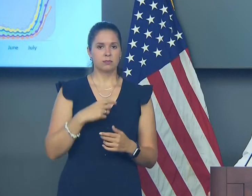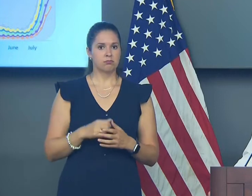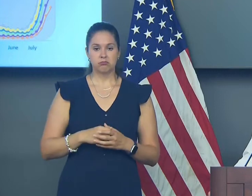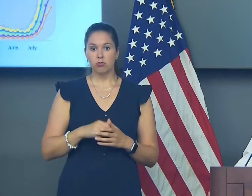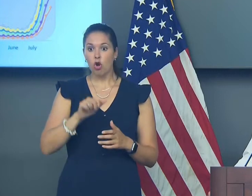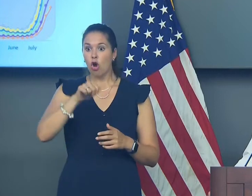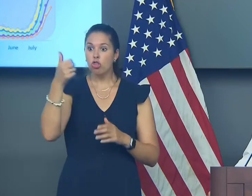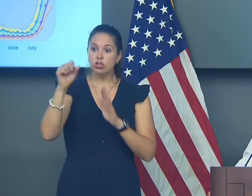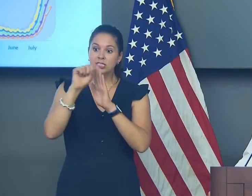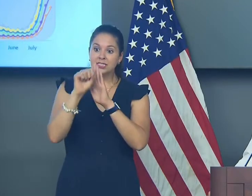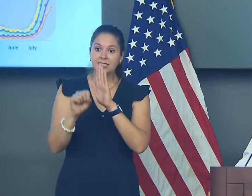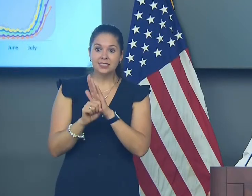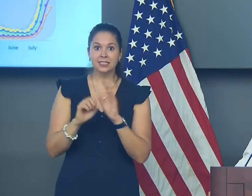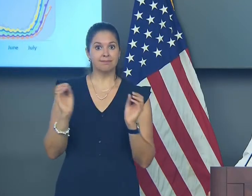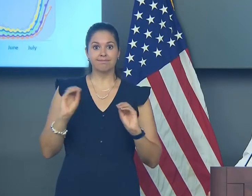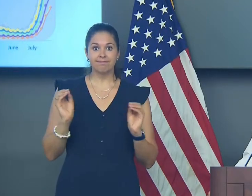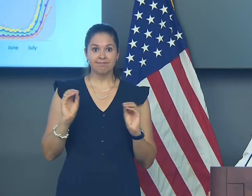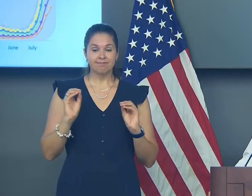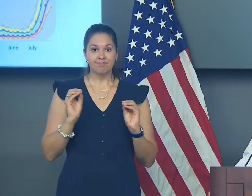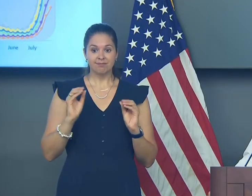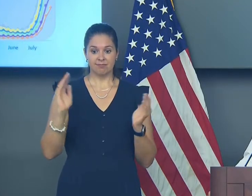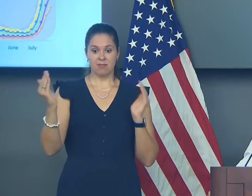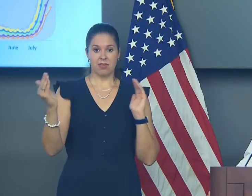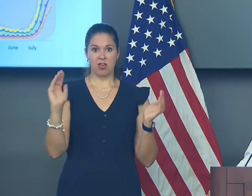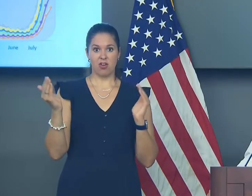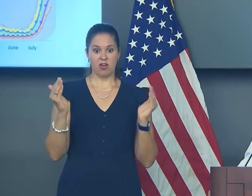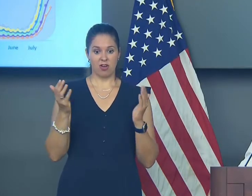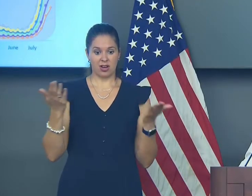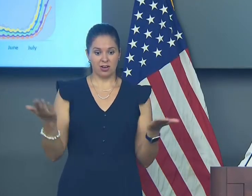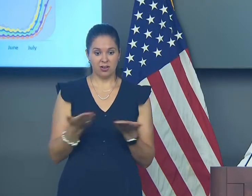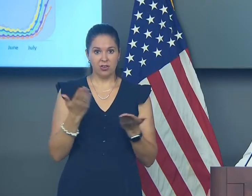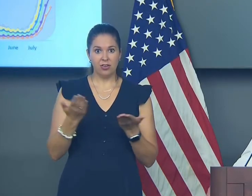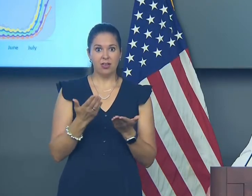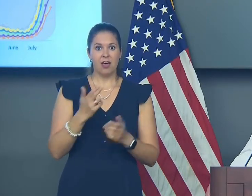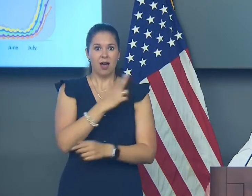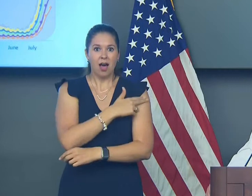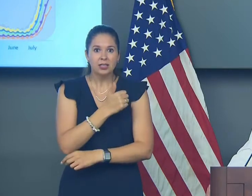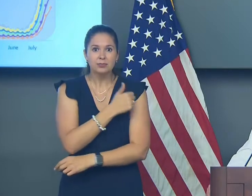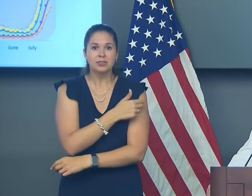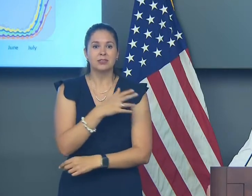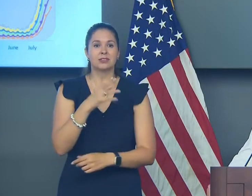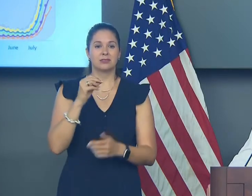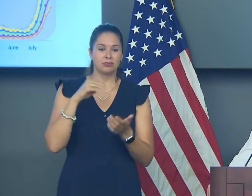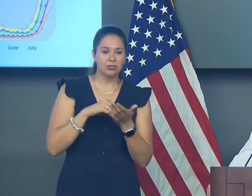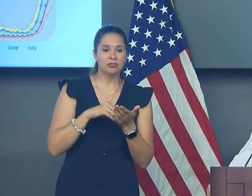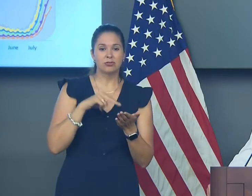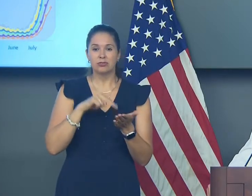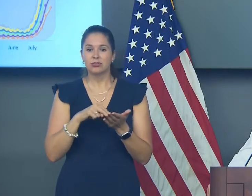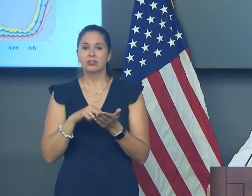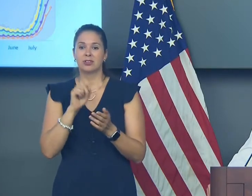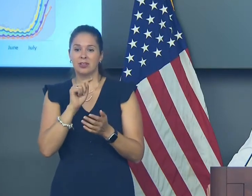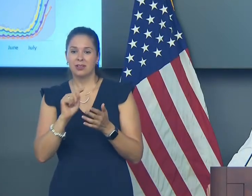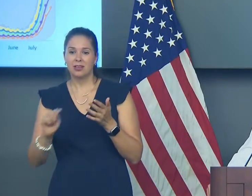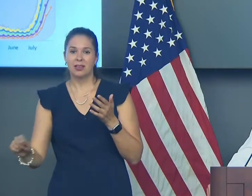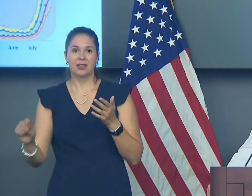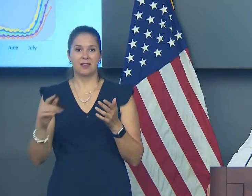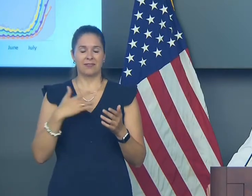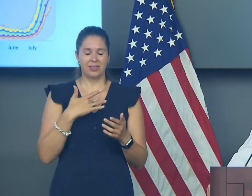another state in the country whose hospitals and healthcare professionals are challenged the way that ours are right now.